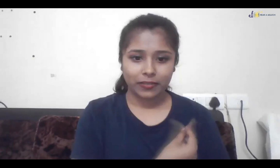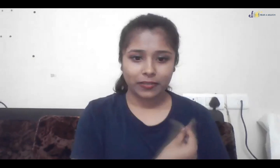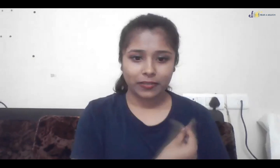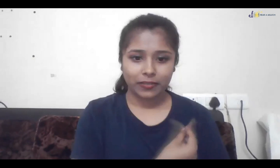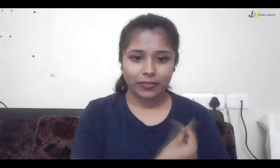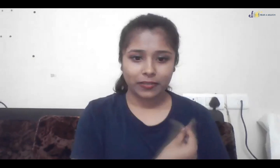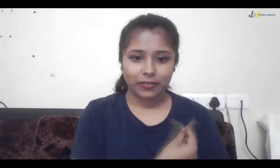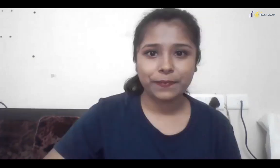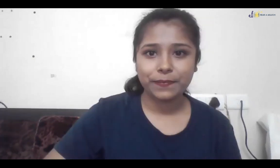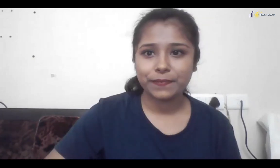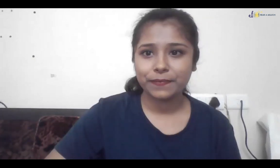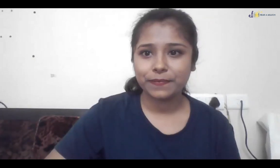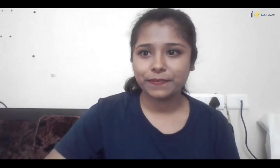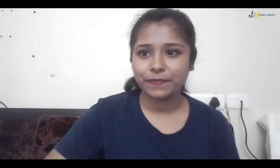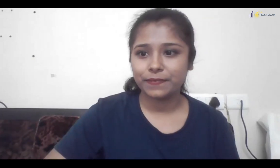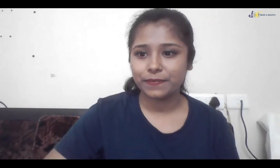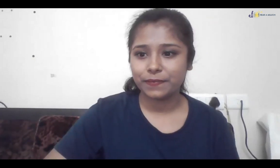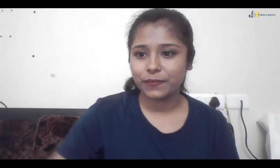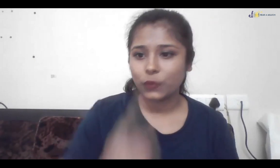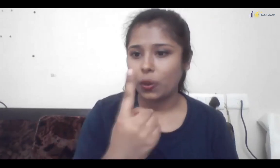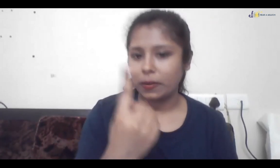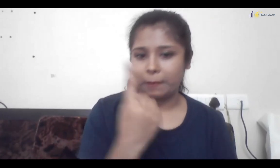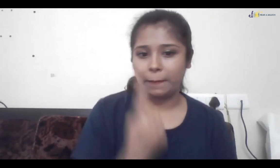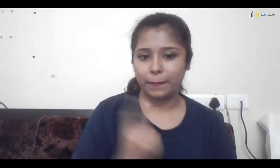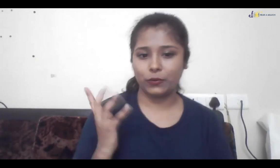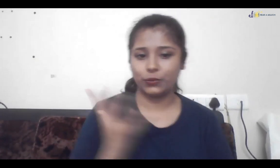panelist. Sweta, can we get Sweta?